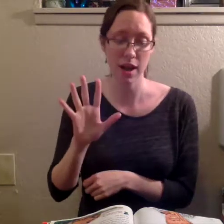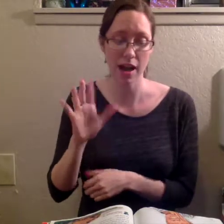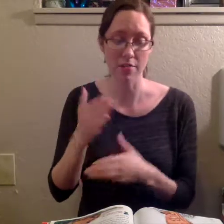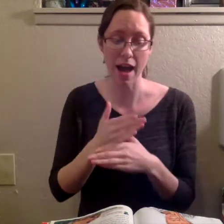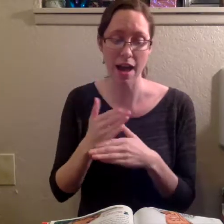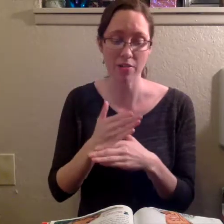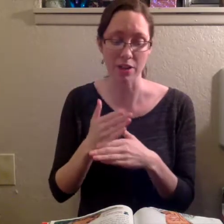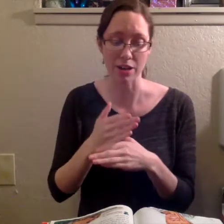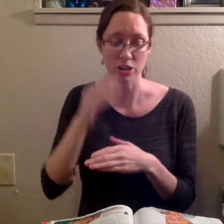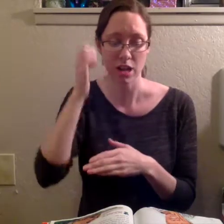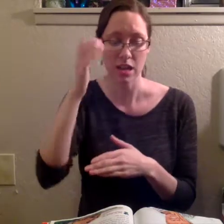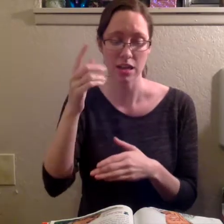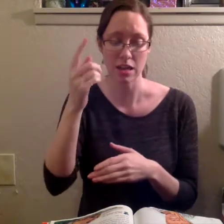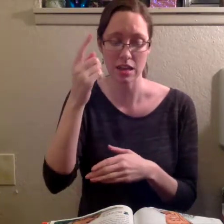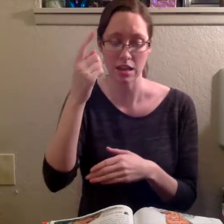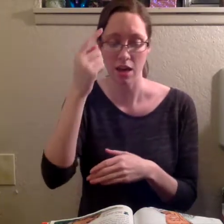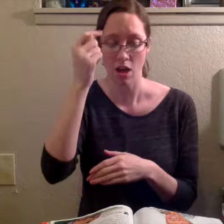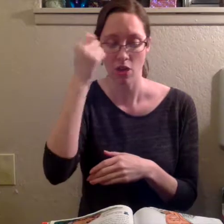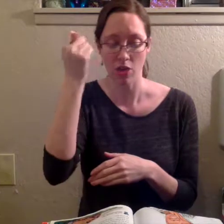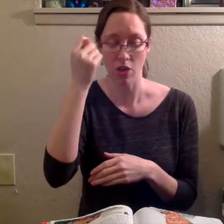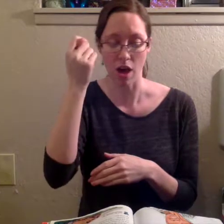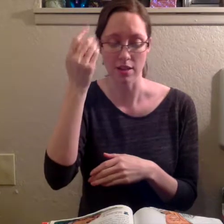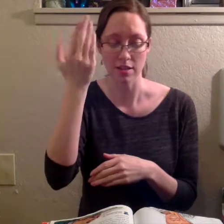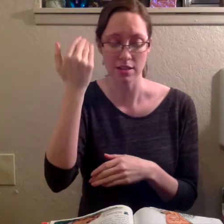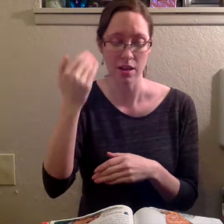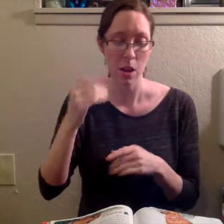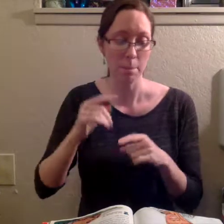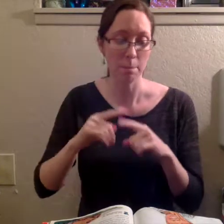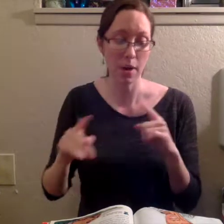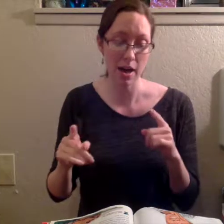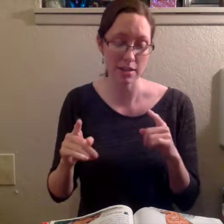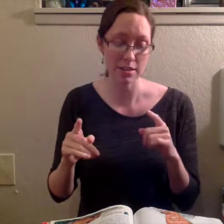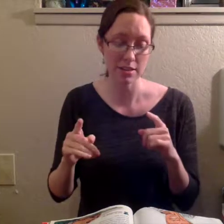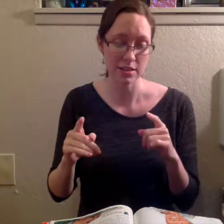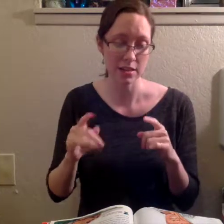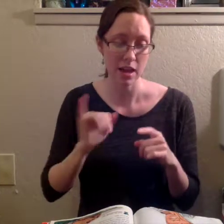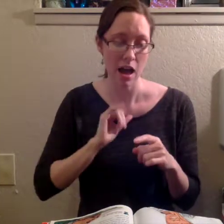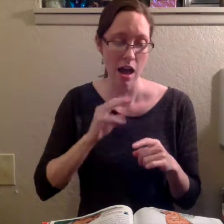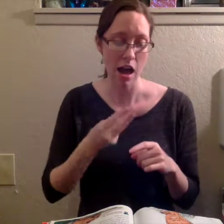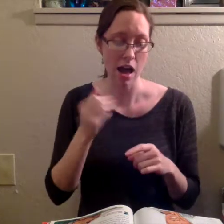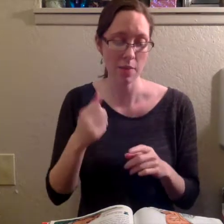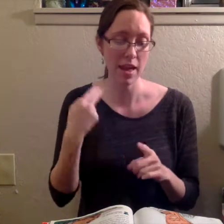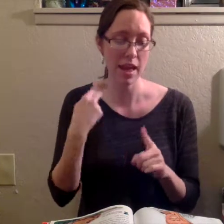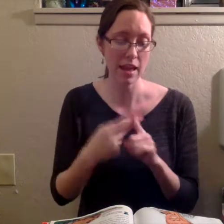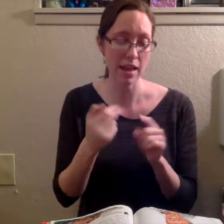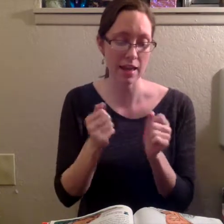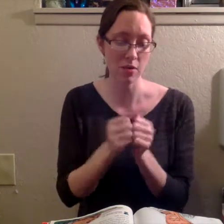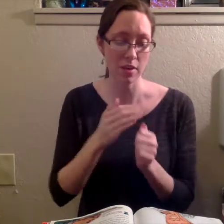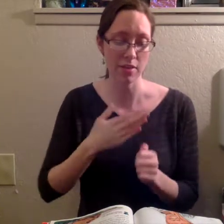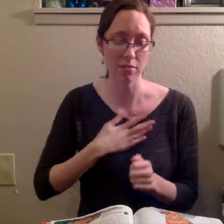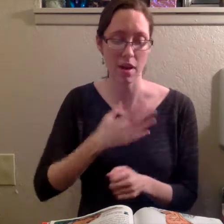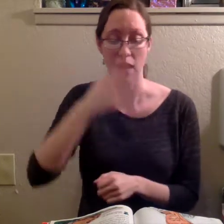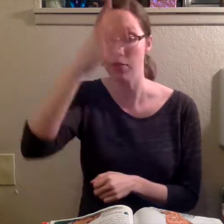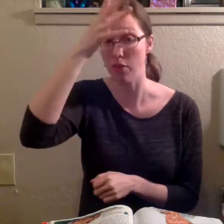375 average," he thought, "but I'm a hit with my